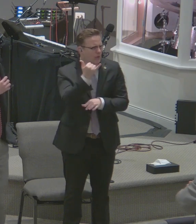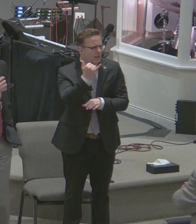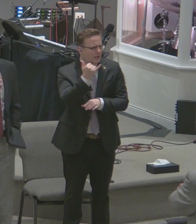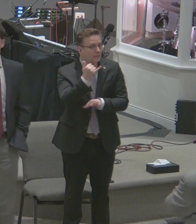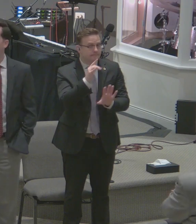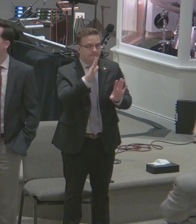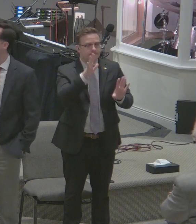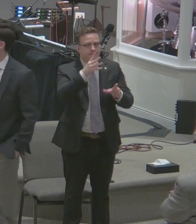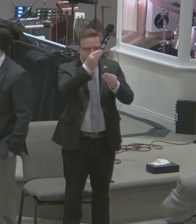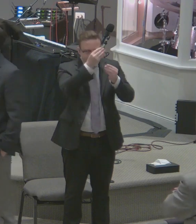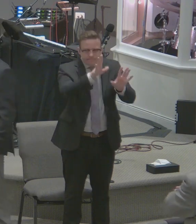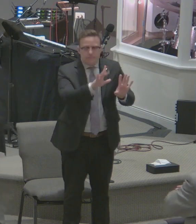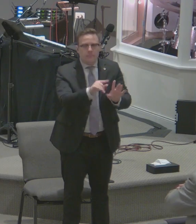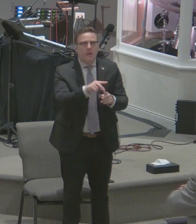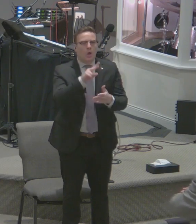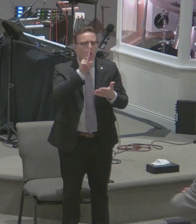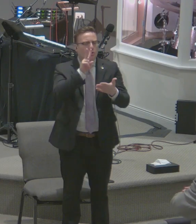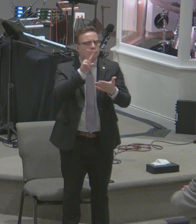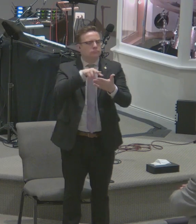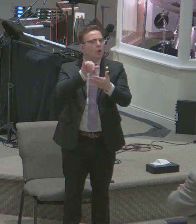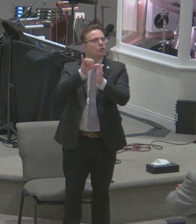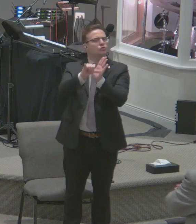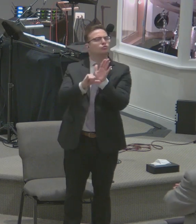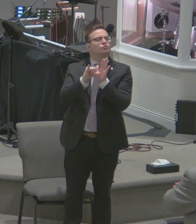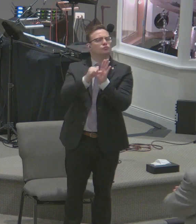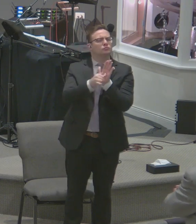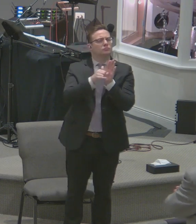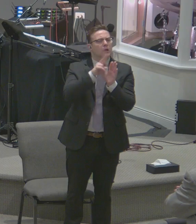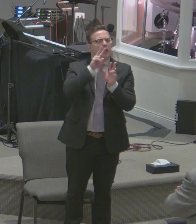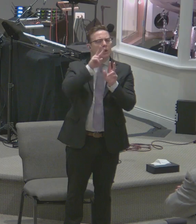why. Go and look up on YouTube